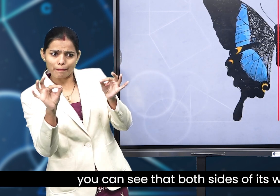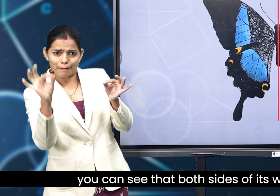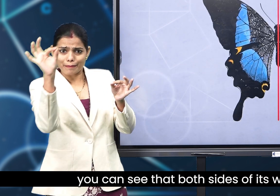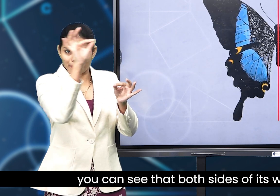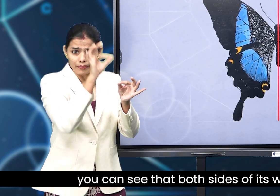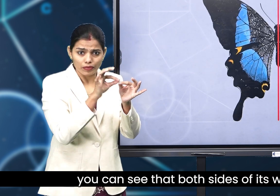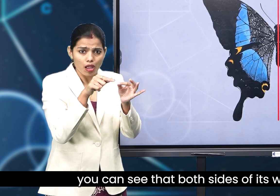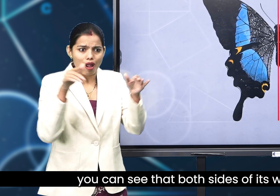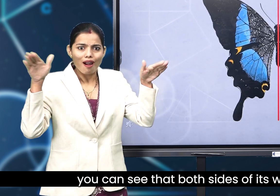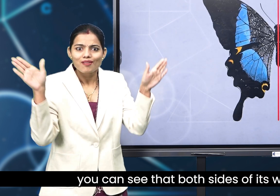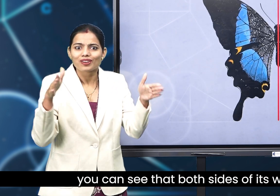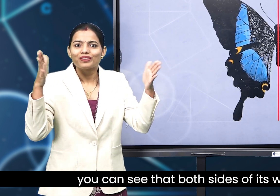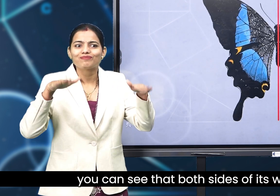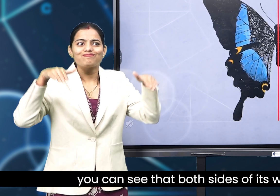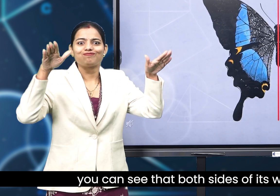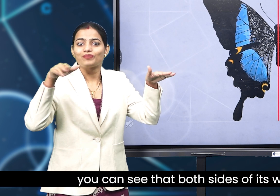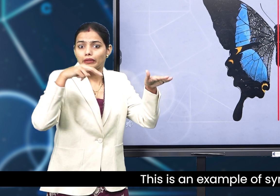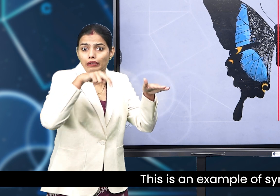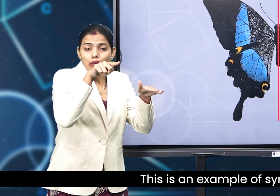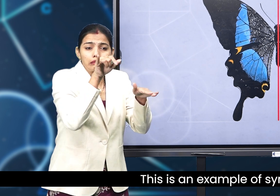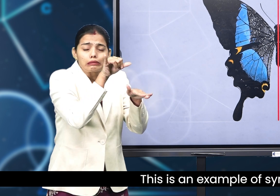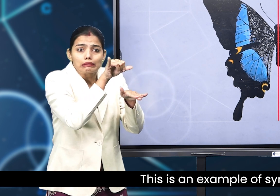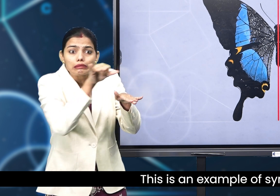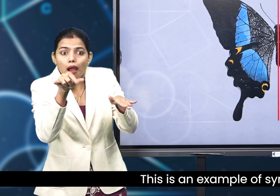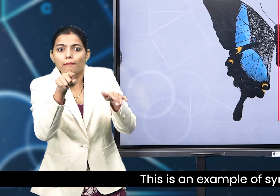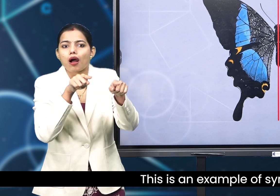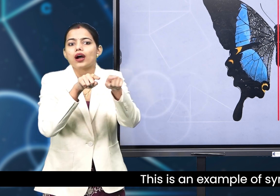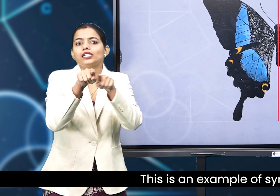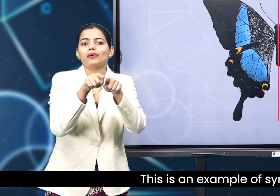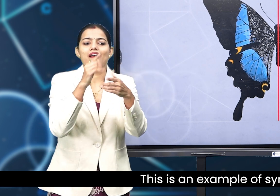are the same. This is an example of symmetry.